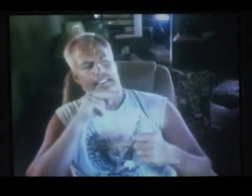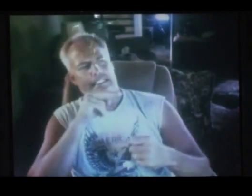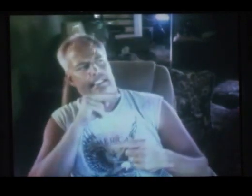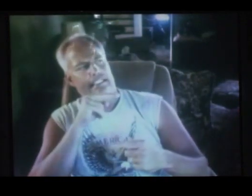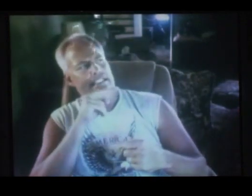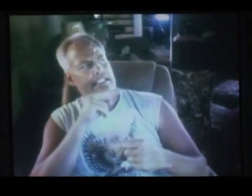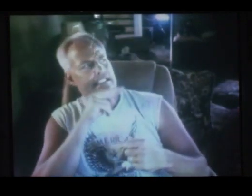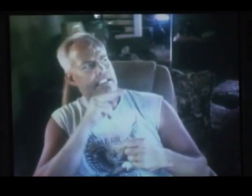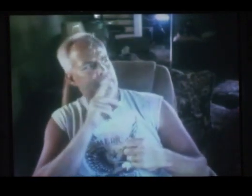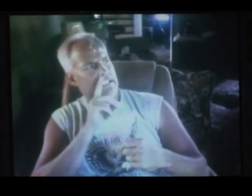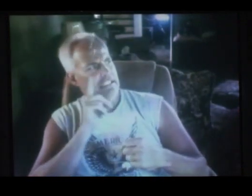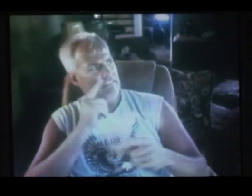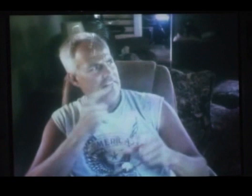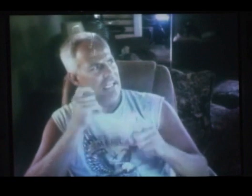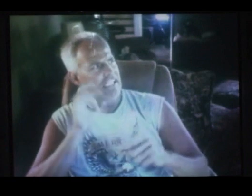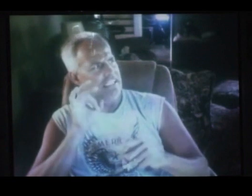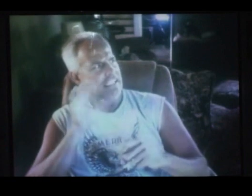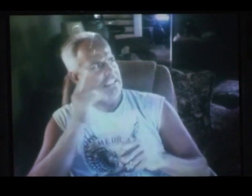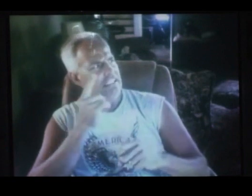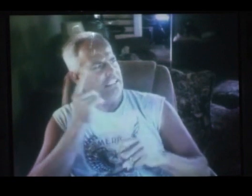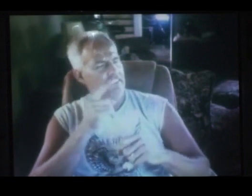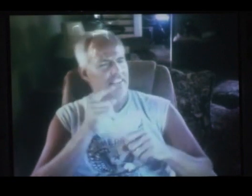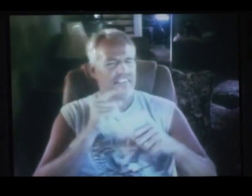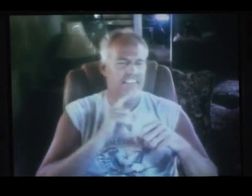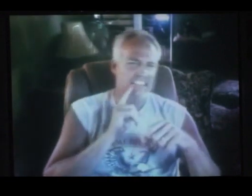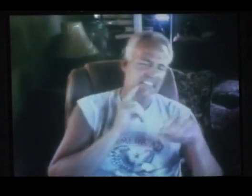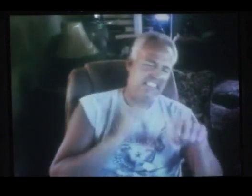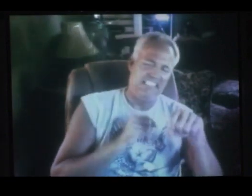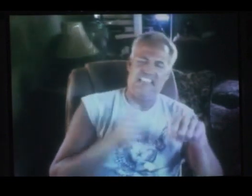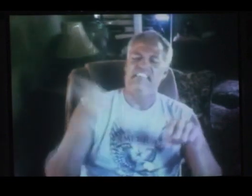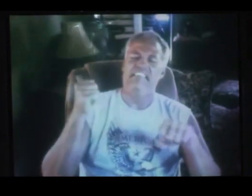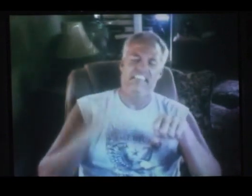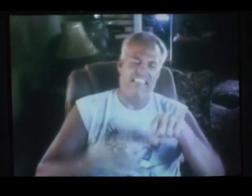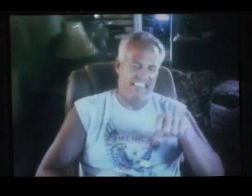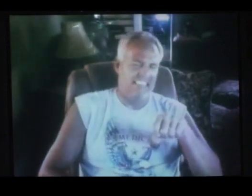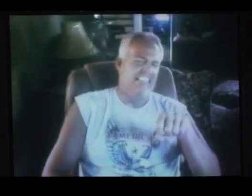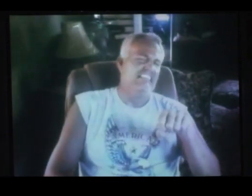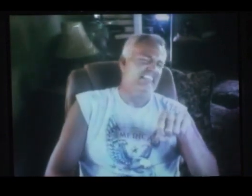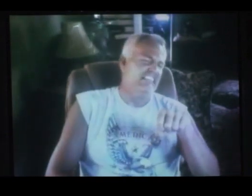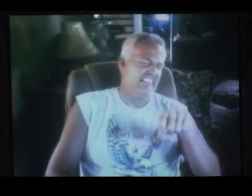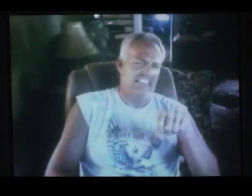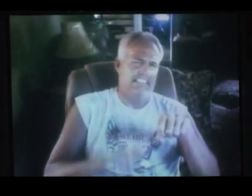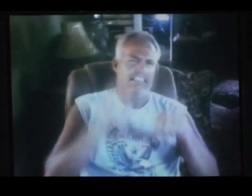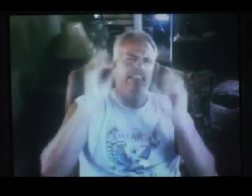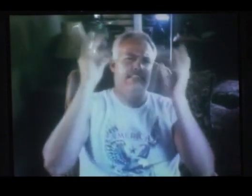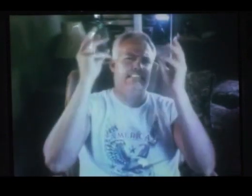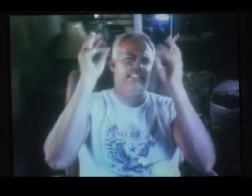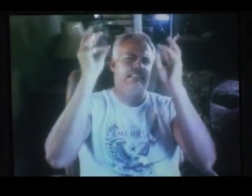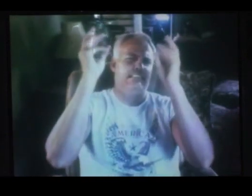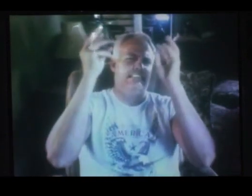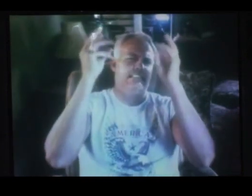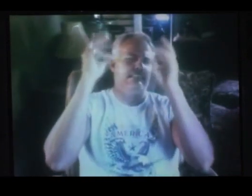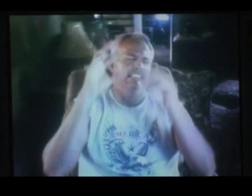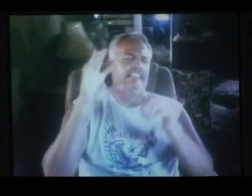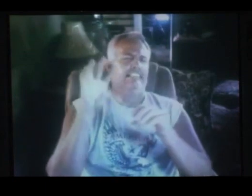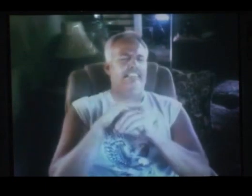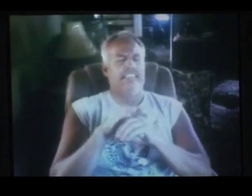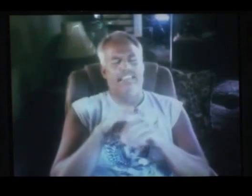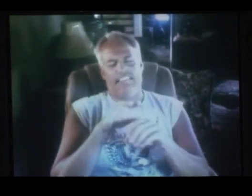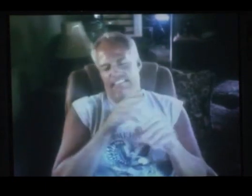you know, the hearing man's looking over thinking like, wow, this deaf guy drives really fast, and he's like, you know, so he's driving, he sees the lights in